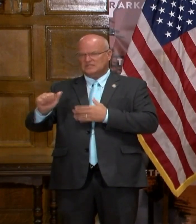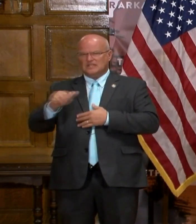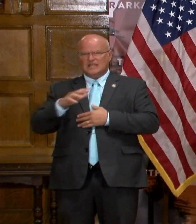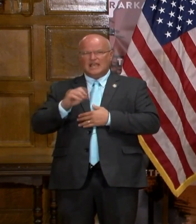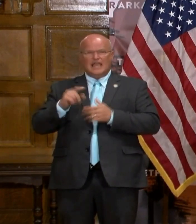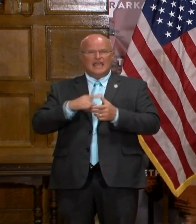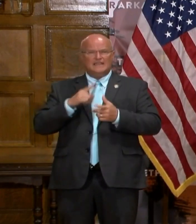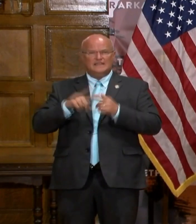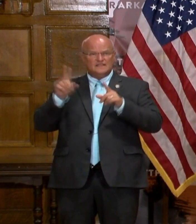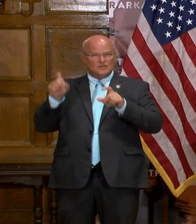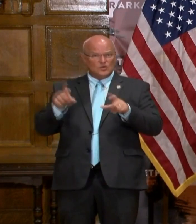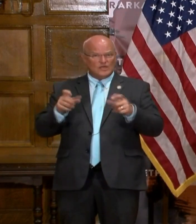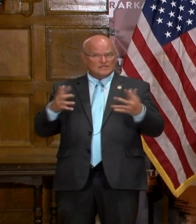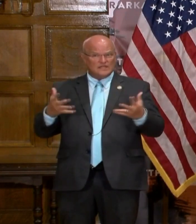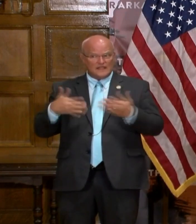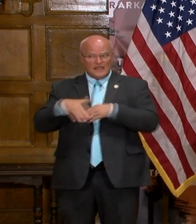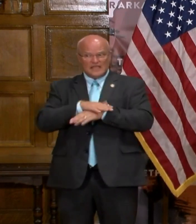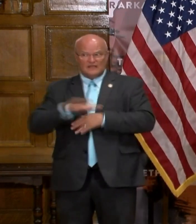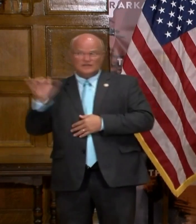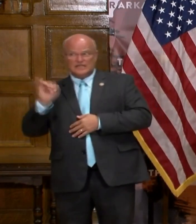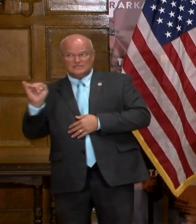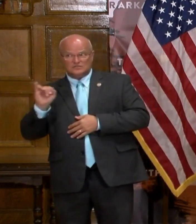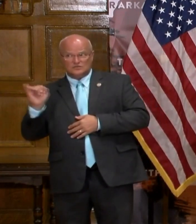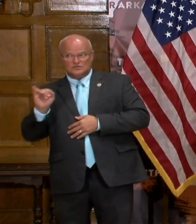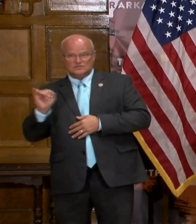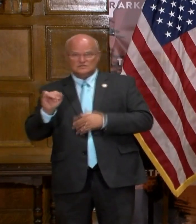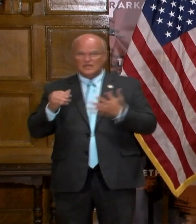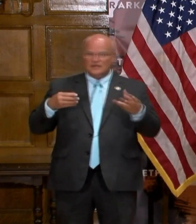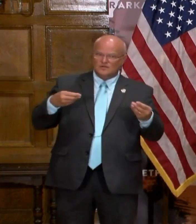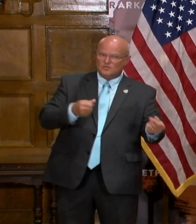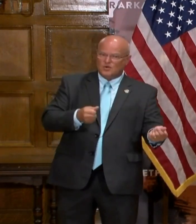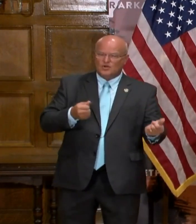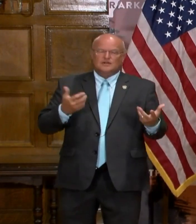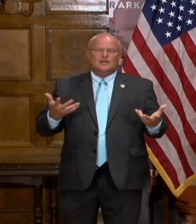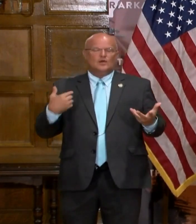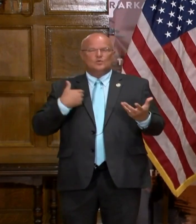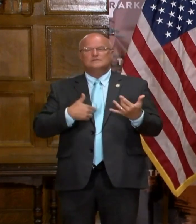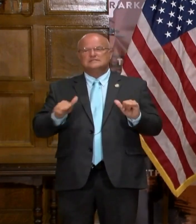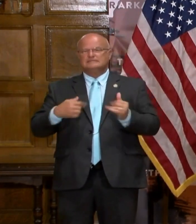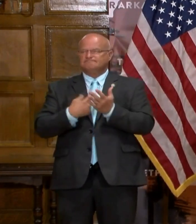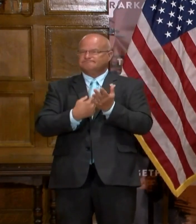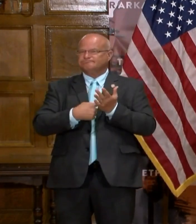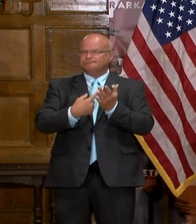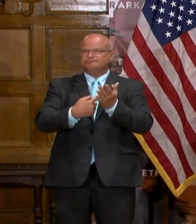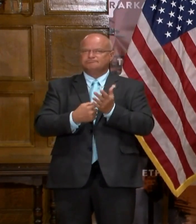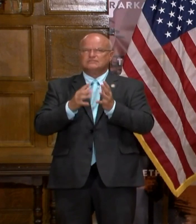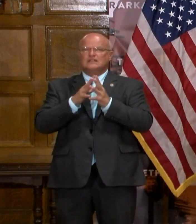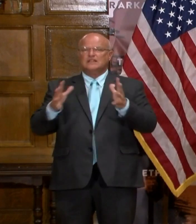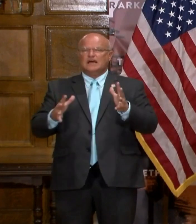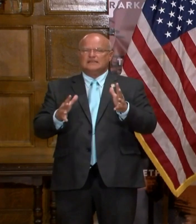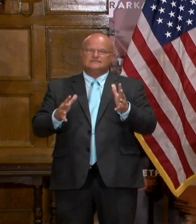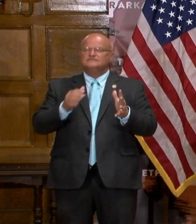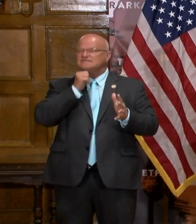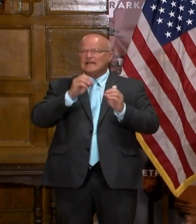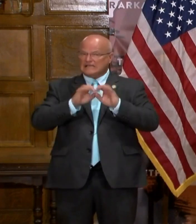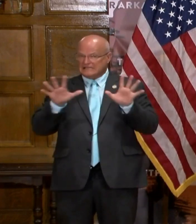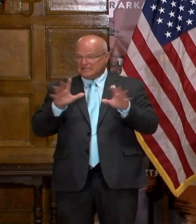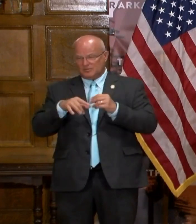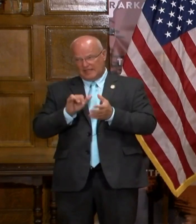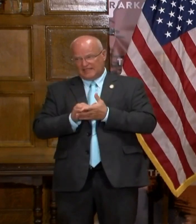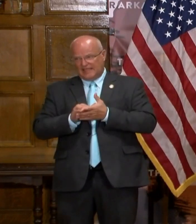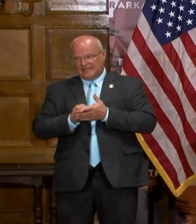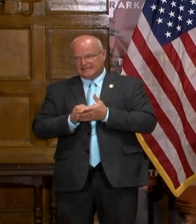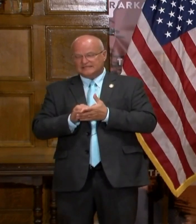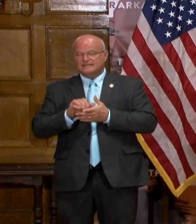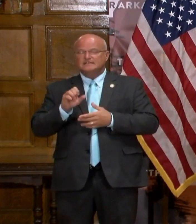And then the question is that covered by insurance? How's that reimbursed? We're still having to look at that. There's a lot of uncertainty on that part of